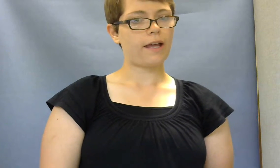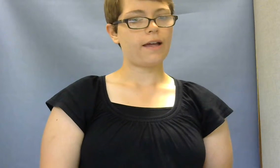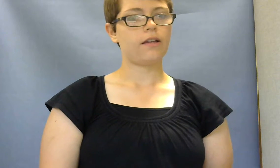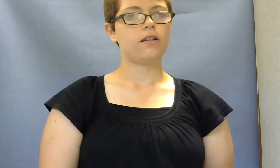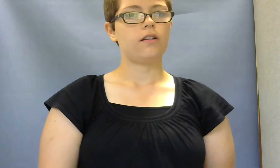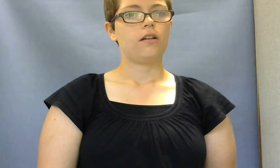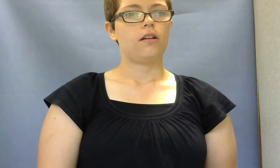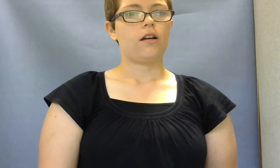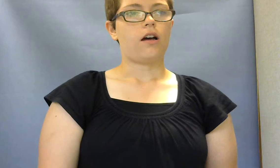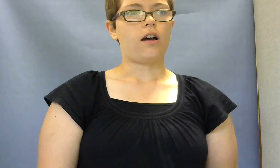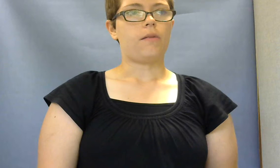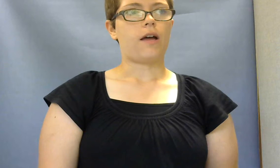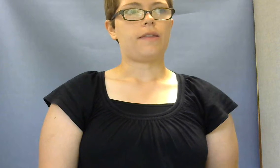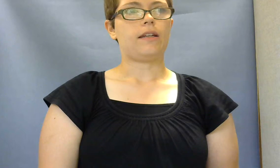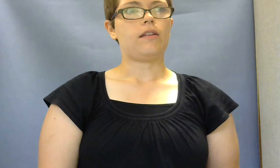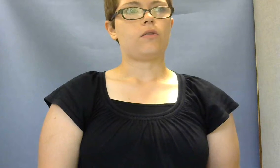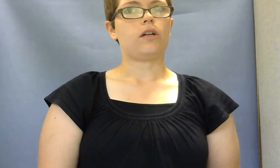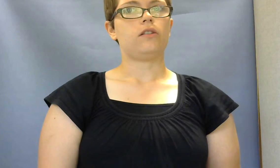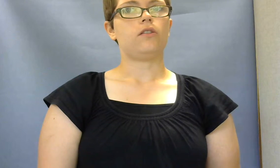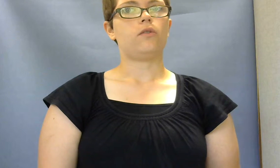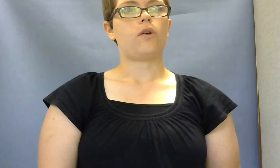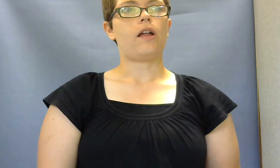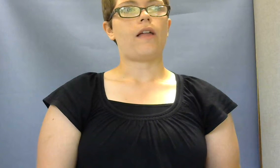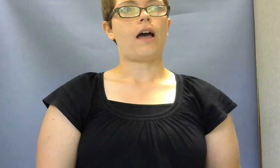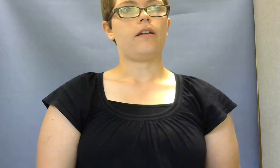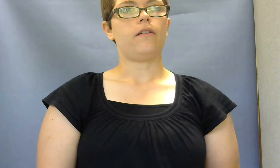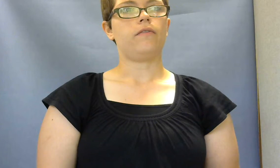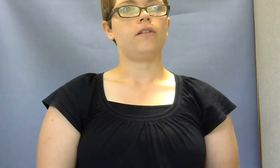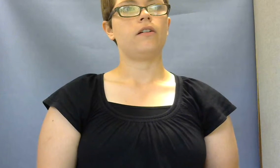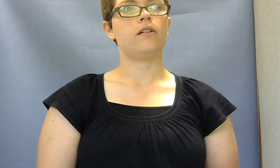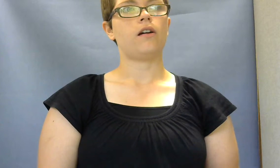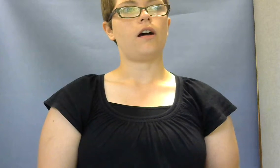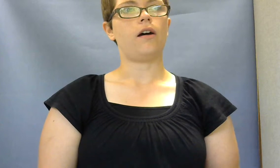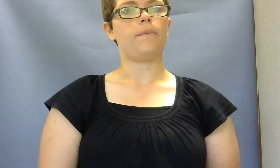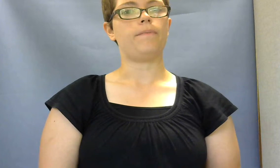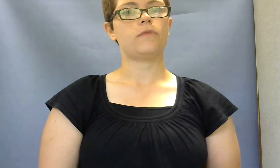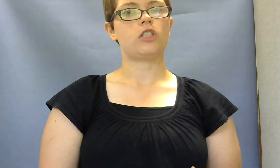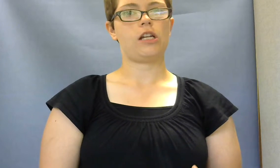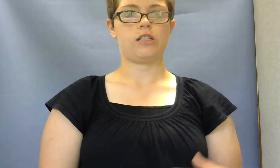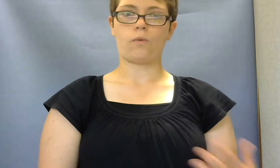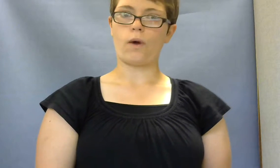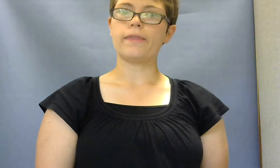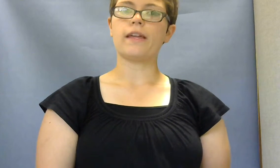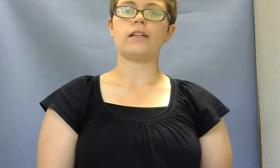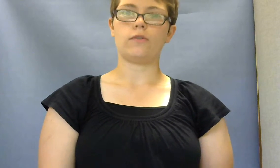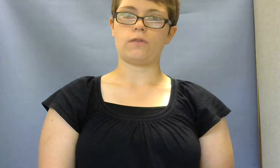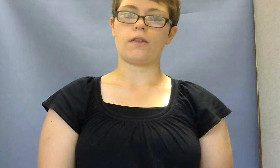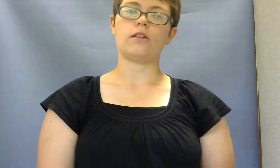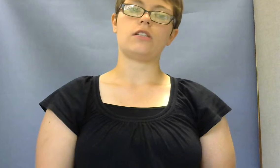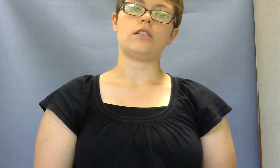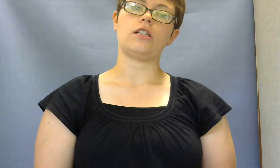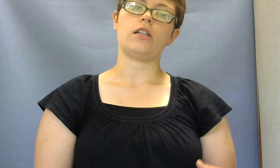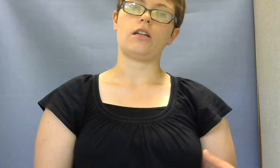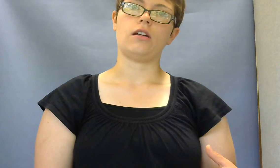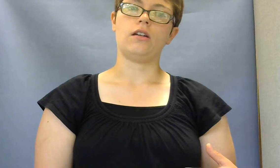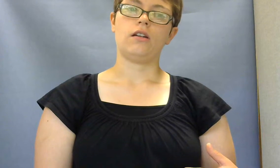that. I think he's going to do a lot of changing one thing into another,